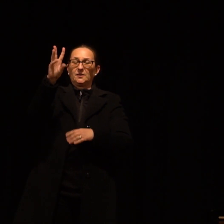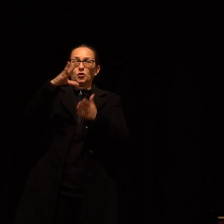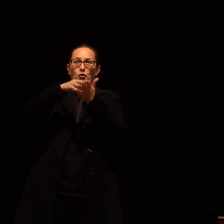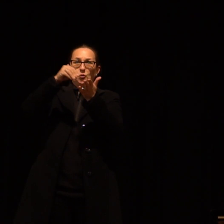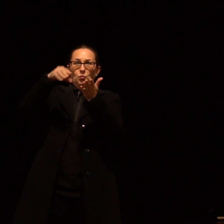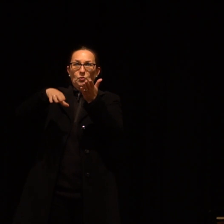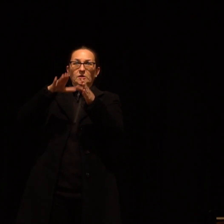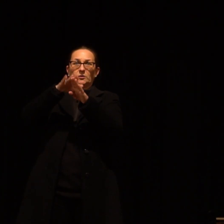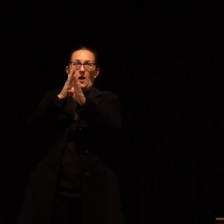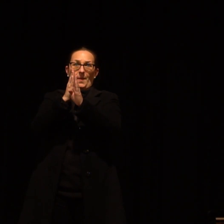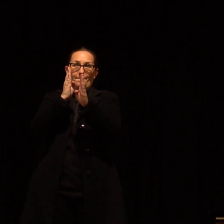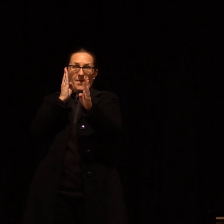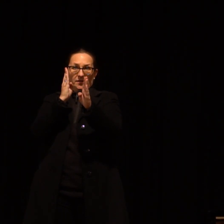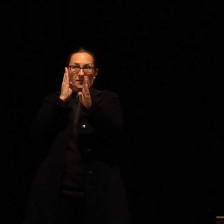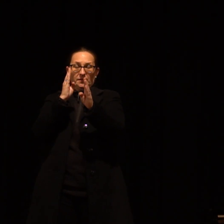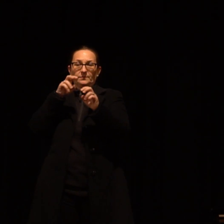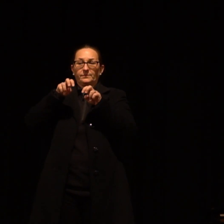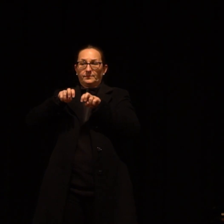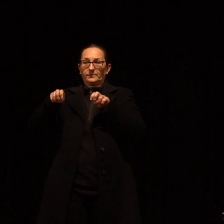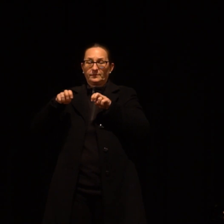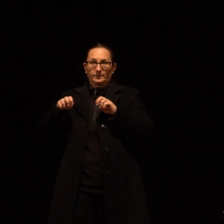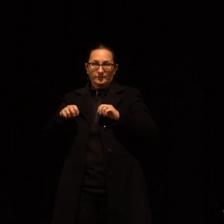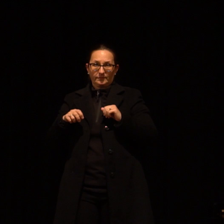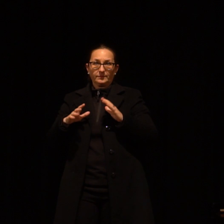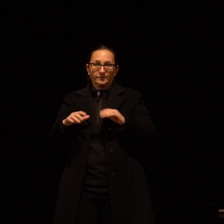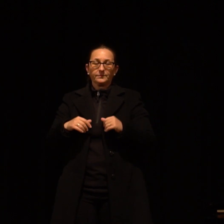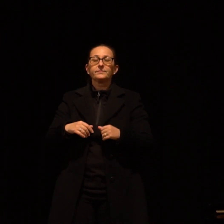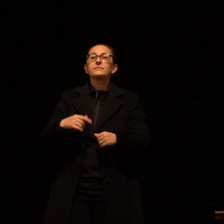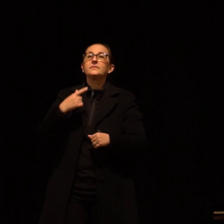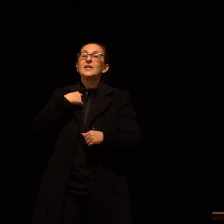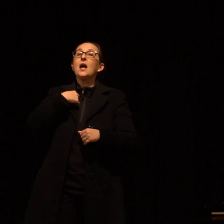small yellow bus looks like. There's 6 students that rode this bus.